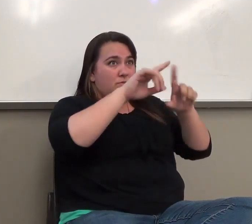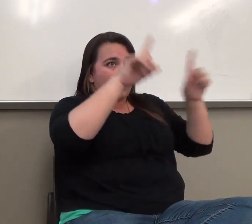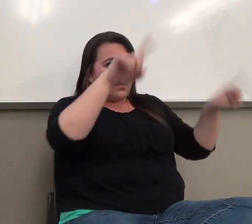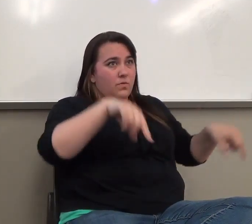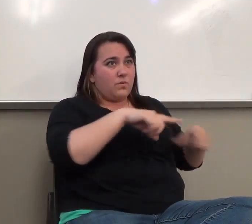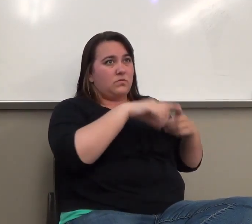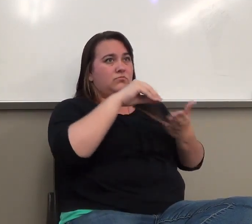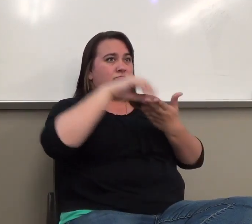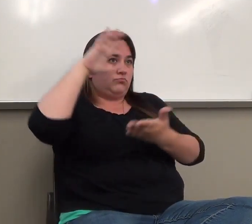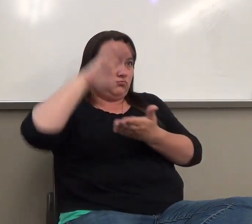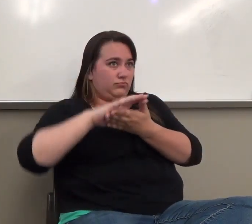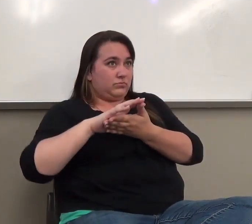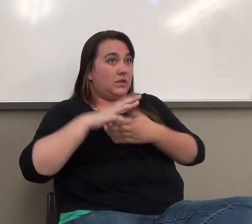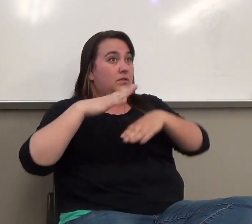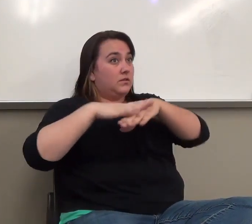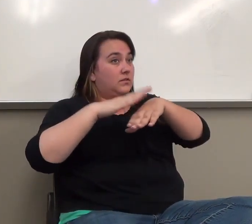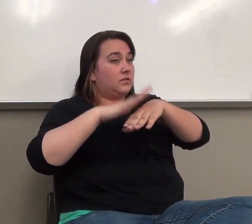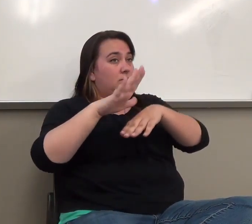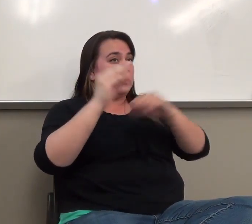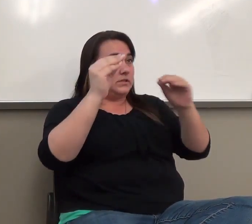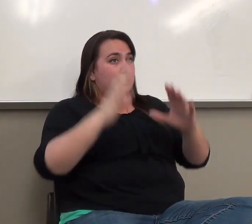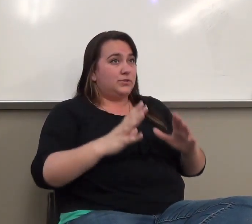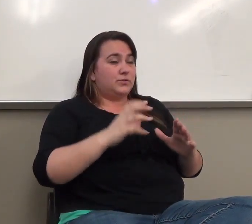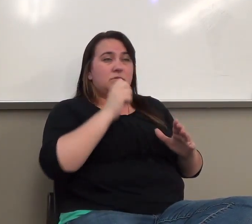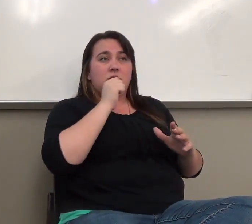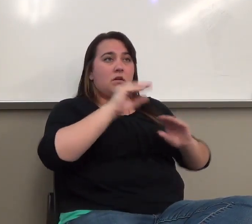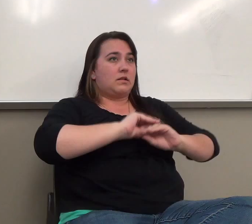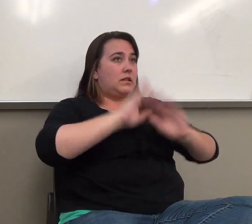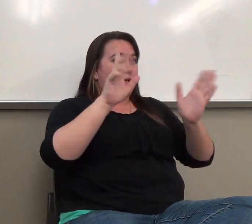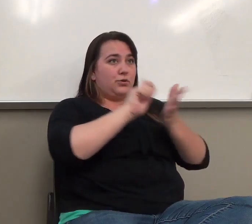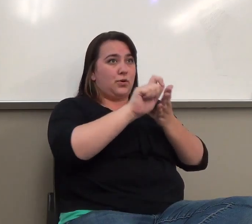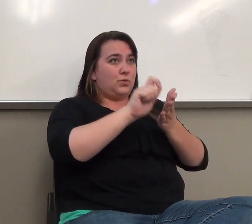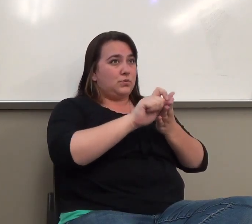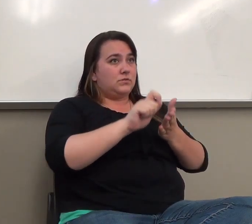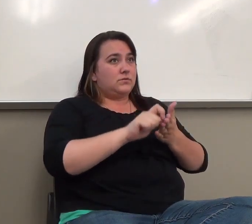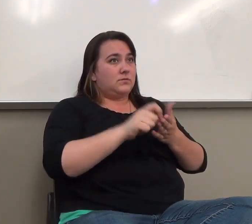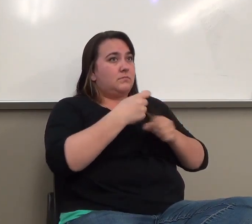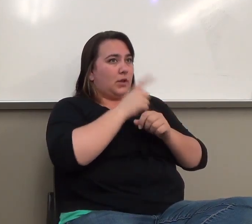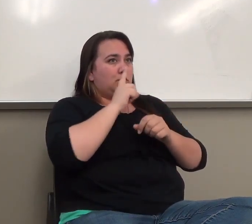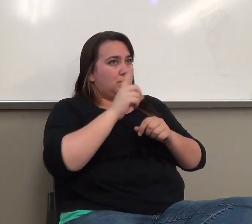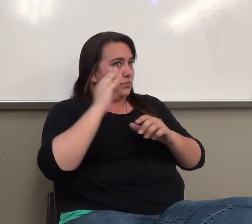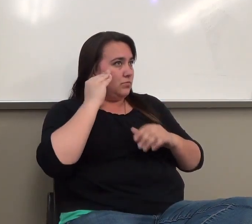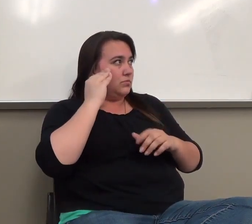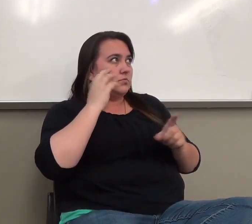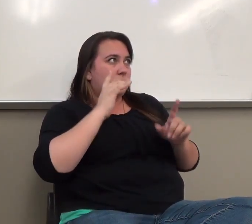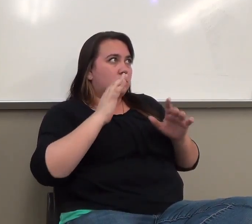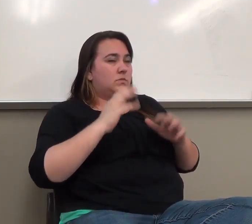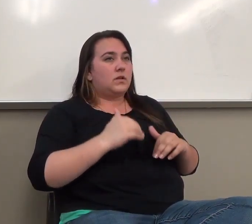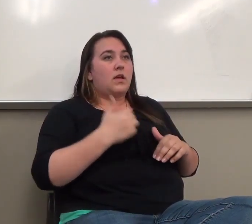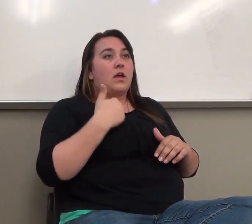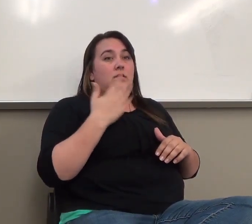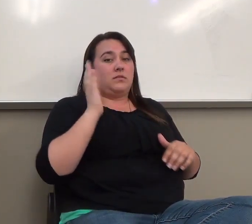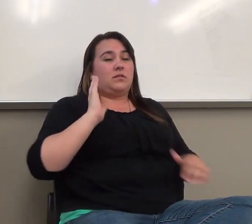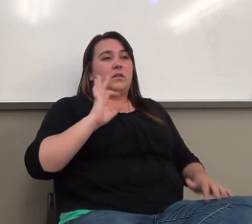So again, first rule of the road with college notes, write down everything you see on the board. Okay? And